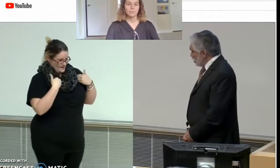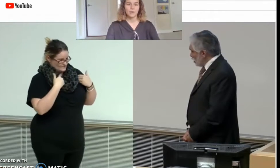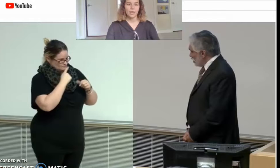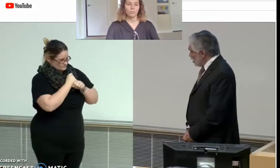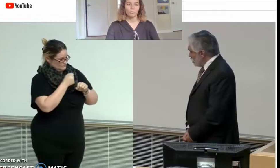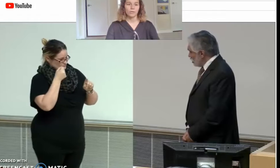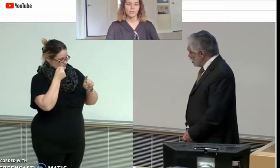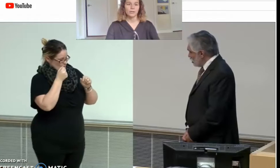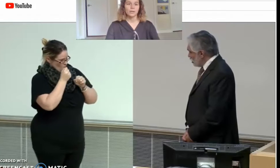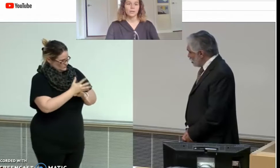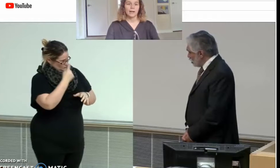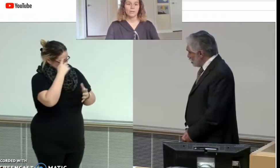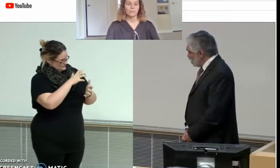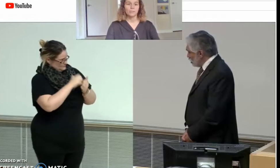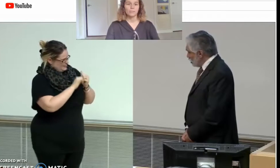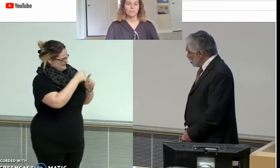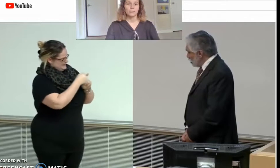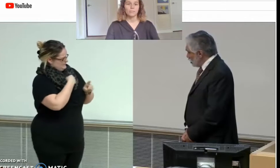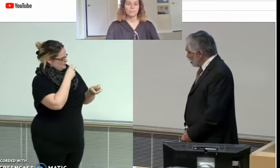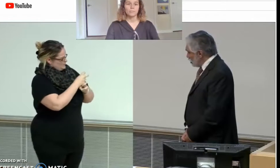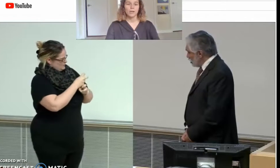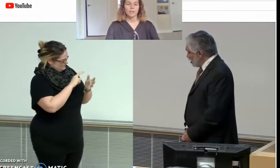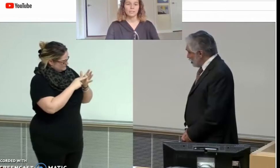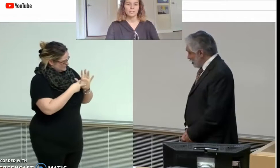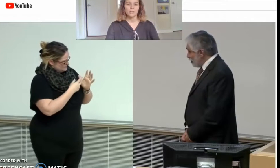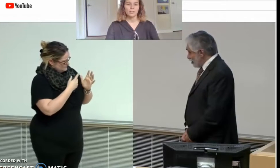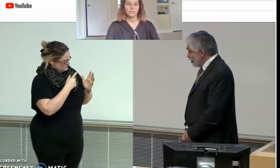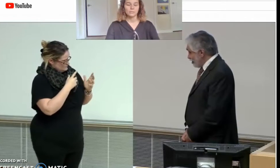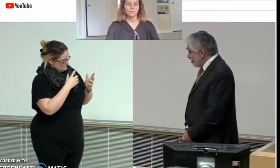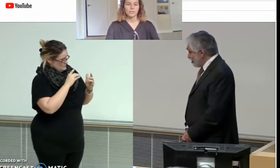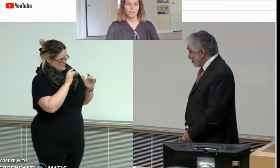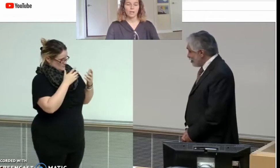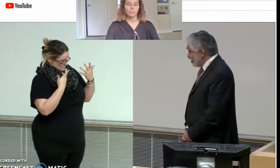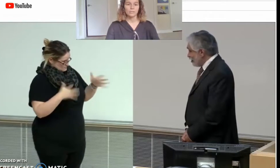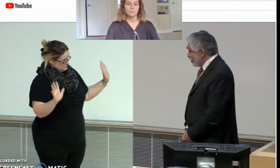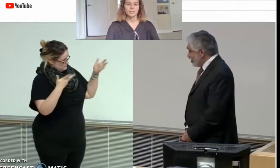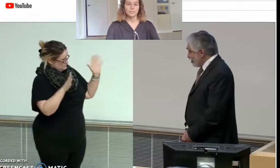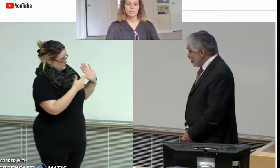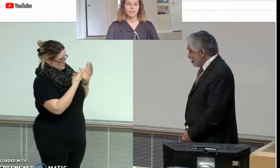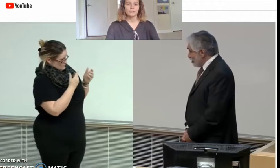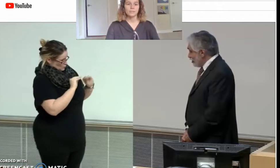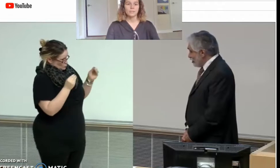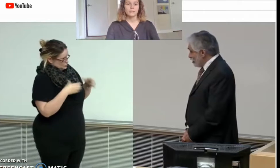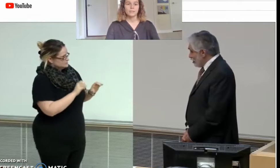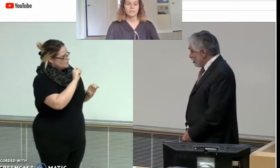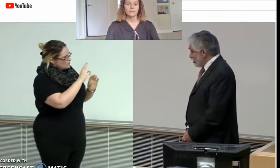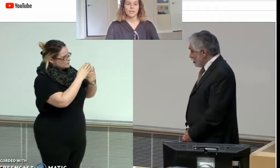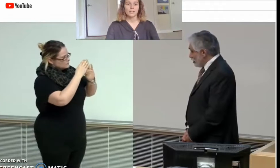about L1 and how not having a strong L1 can be destructive,